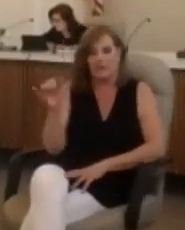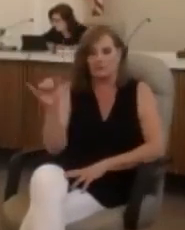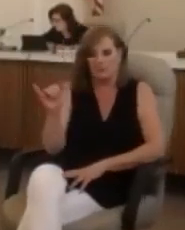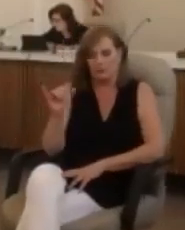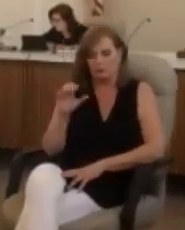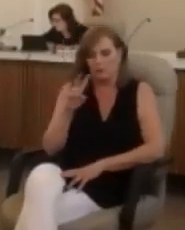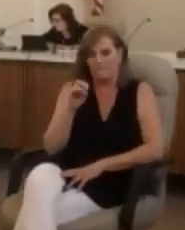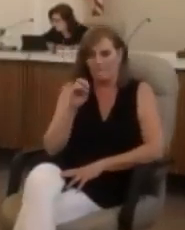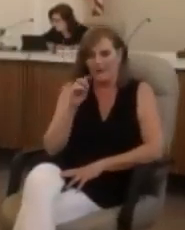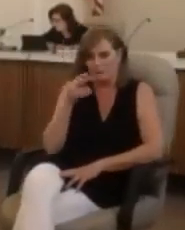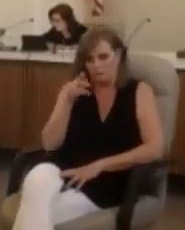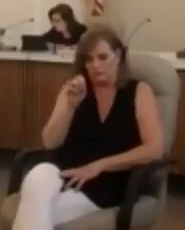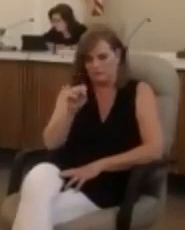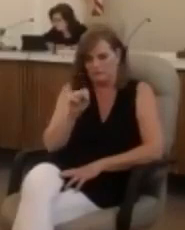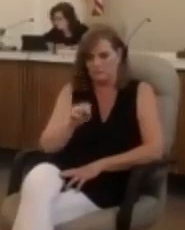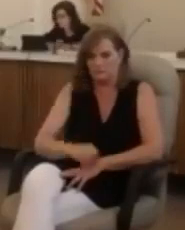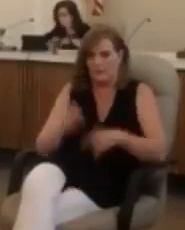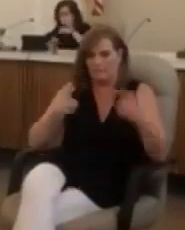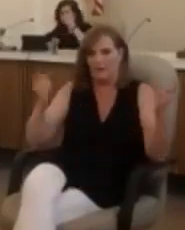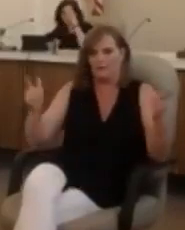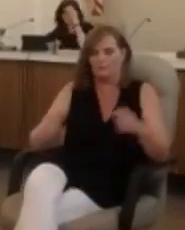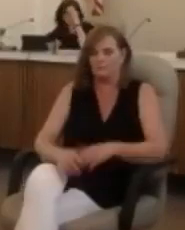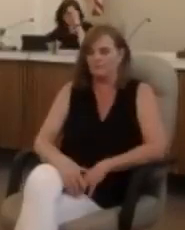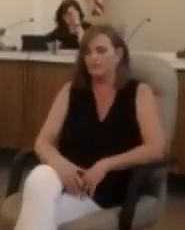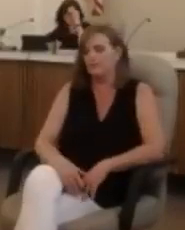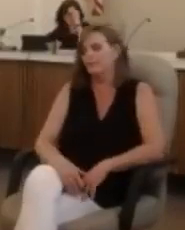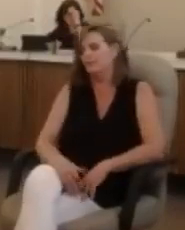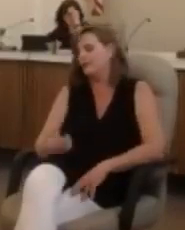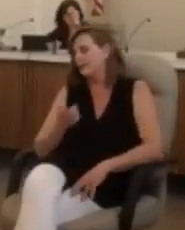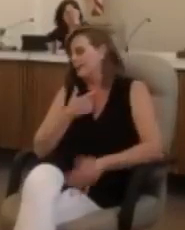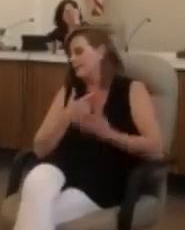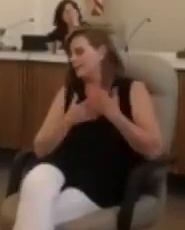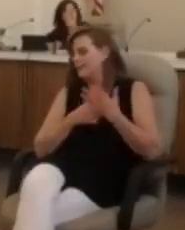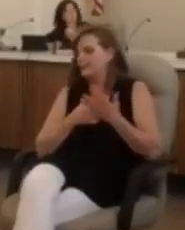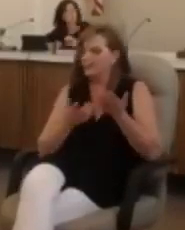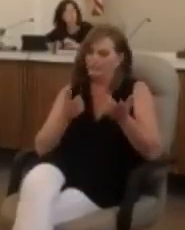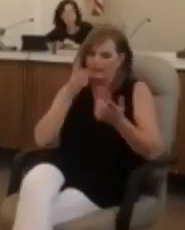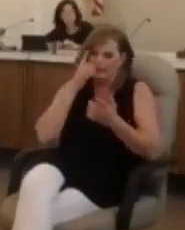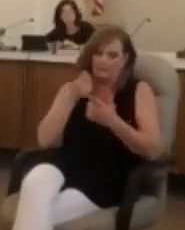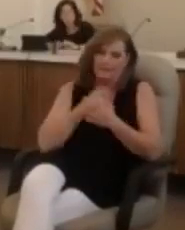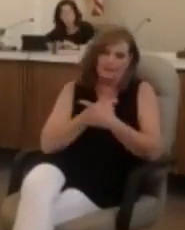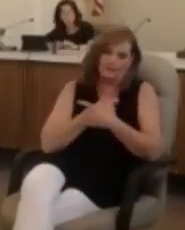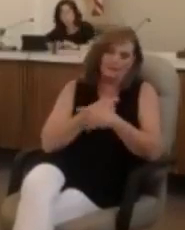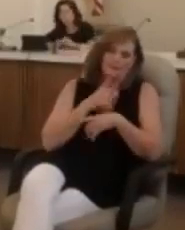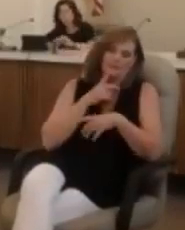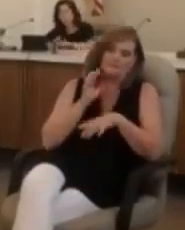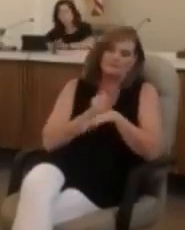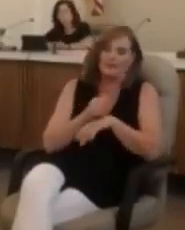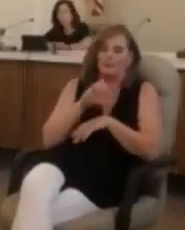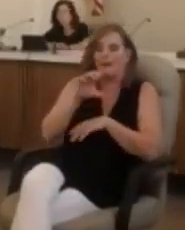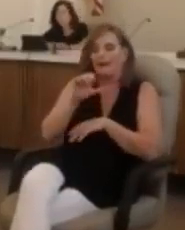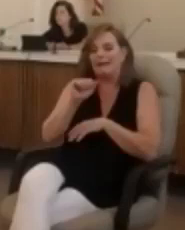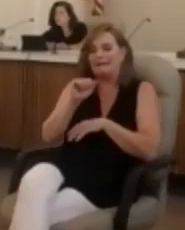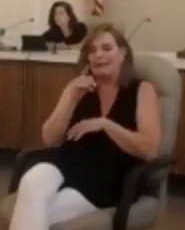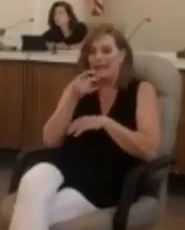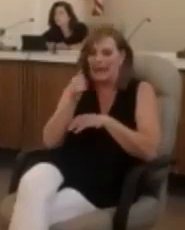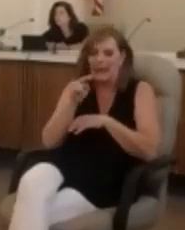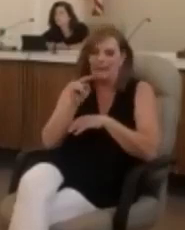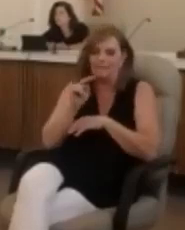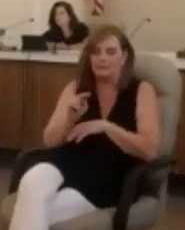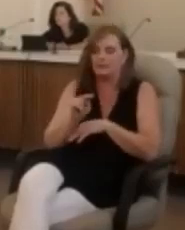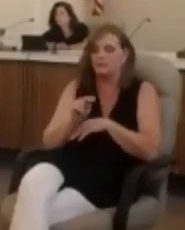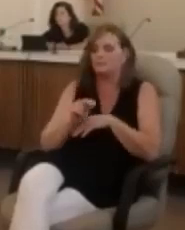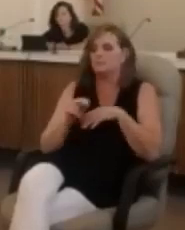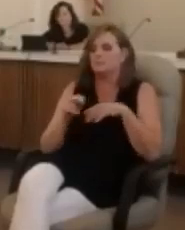was a question about whether we do a cabin or pavilion. There's some people who believe that the cabin would be too much traffic. So one of the things we've